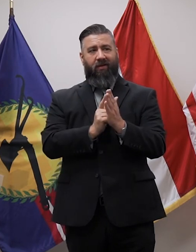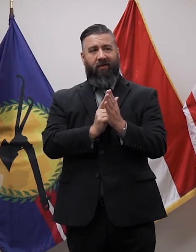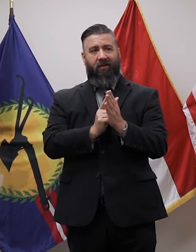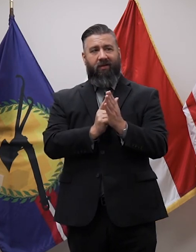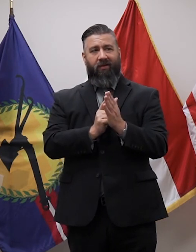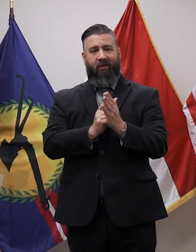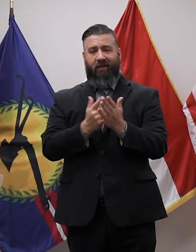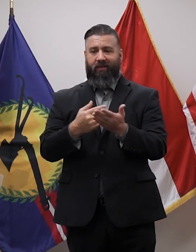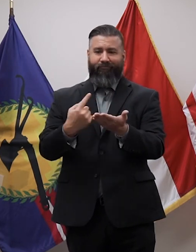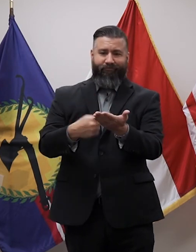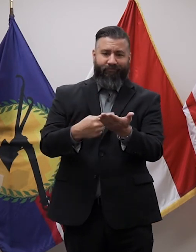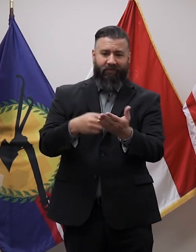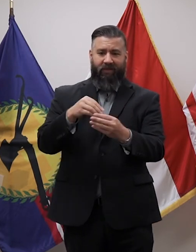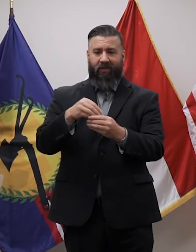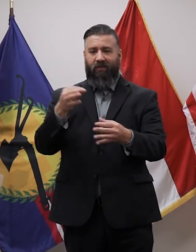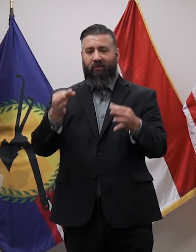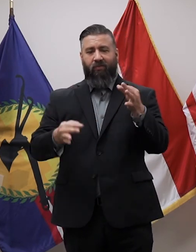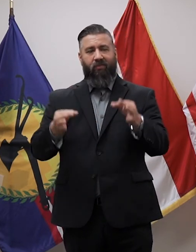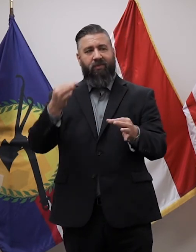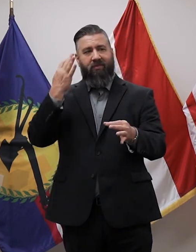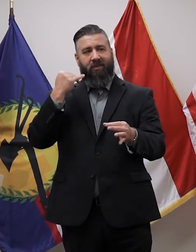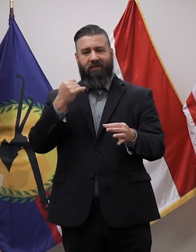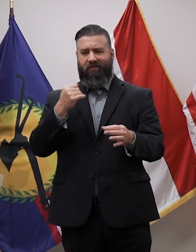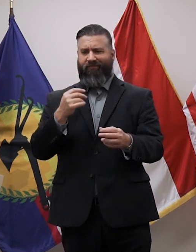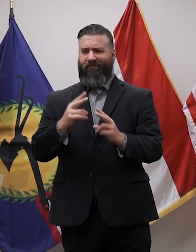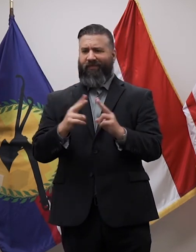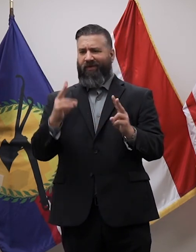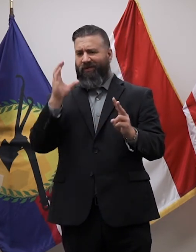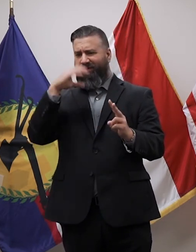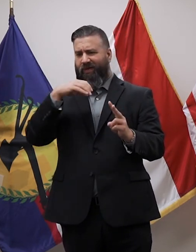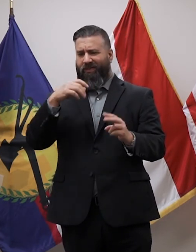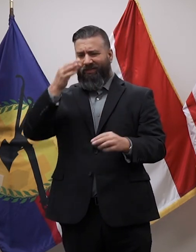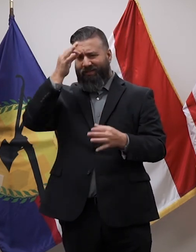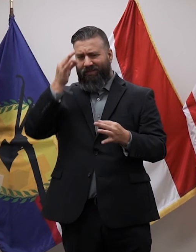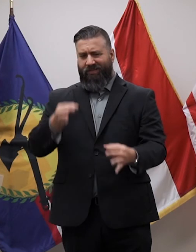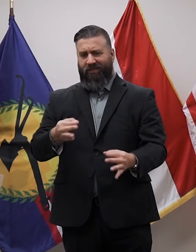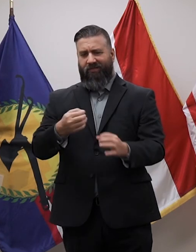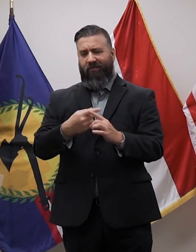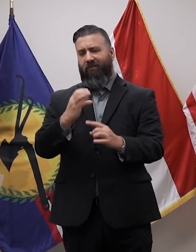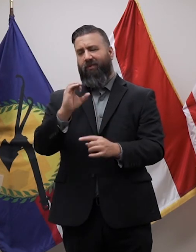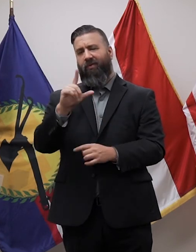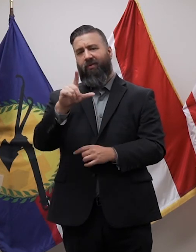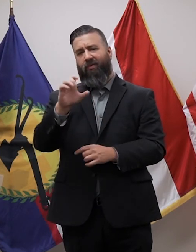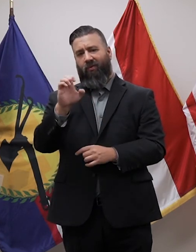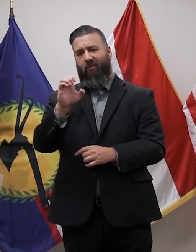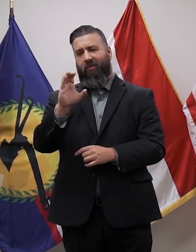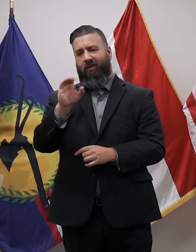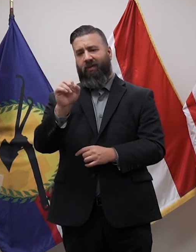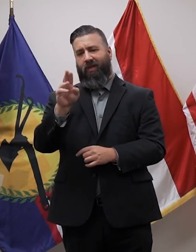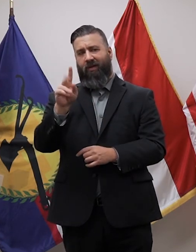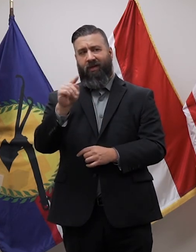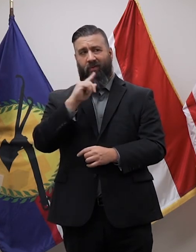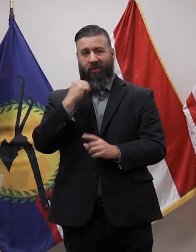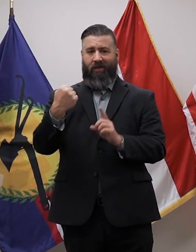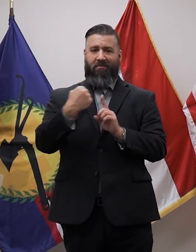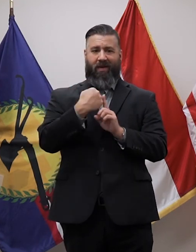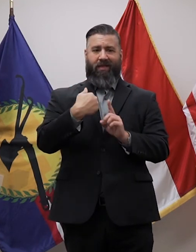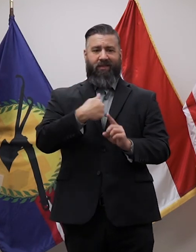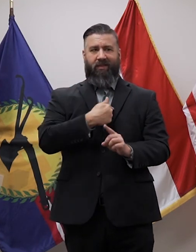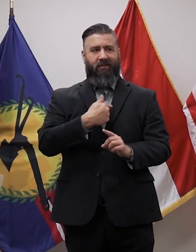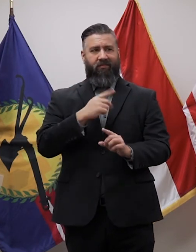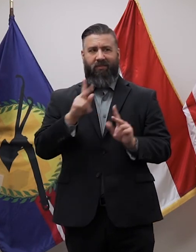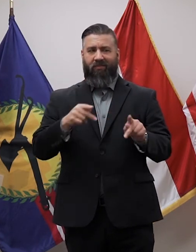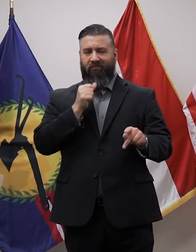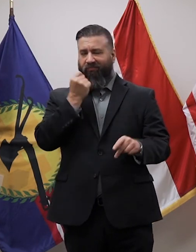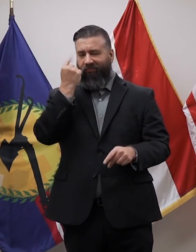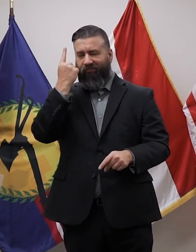courts because of a very strange verdict out of Cole County that impacts us in ways that no one completely